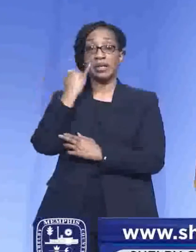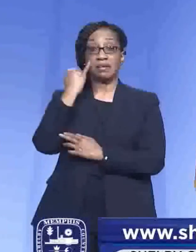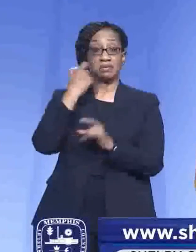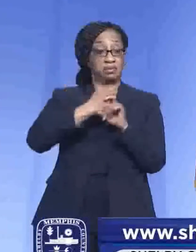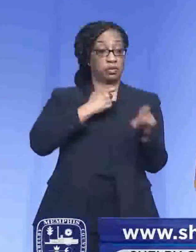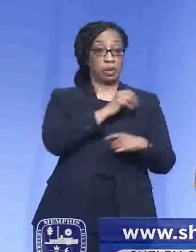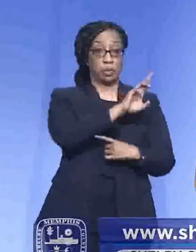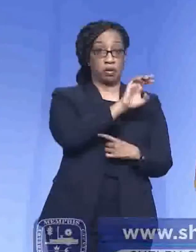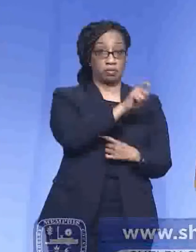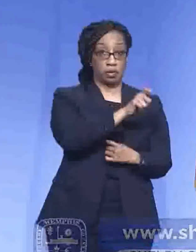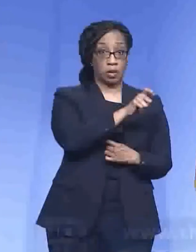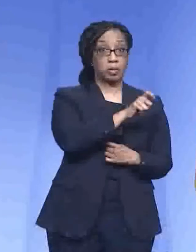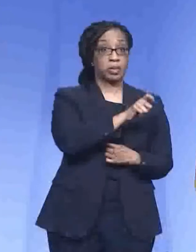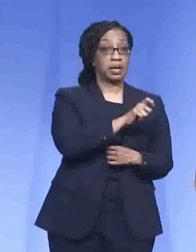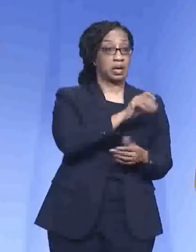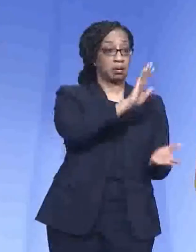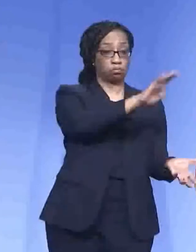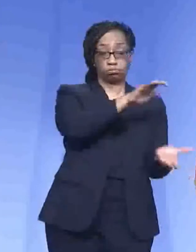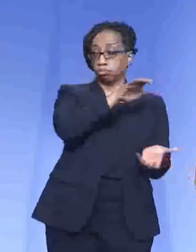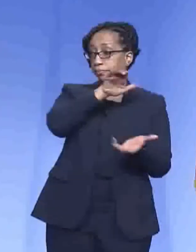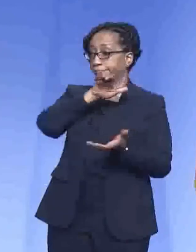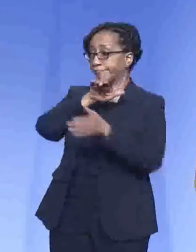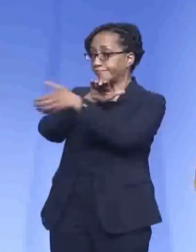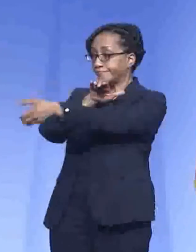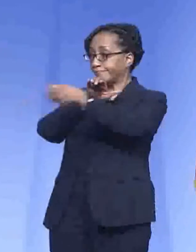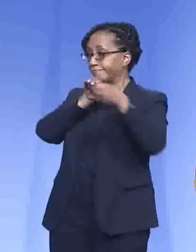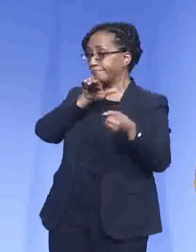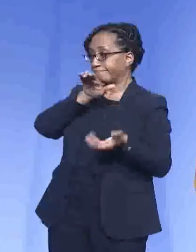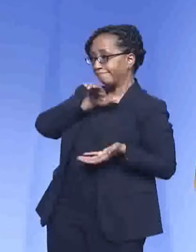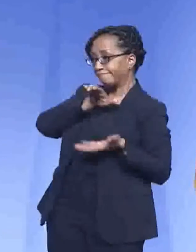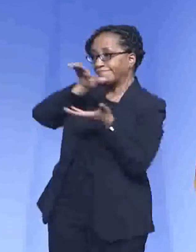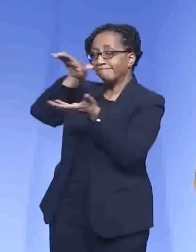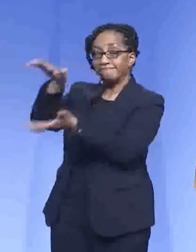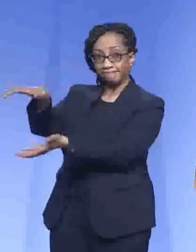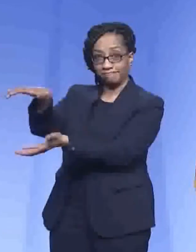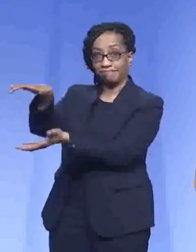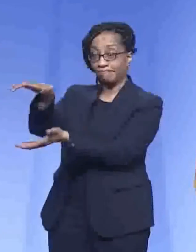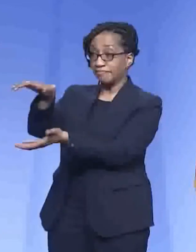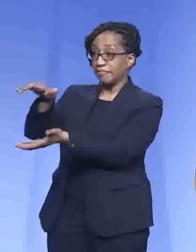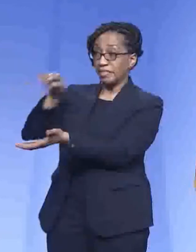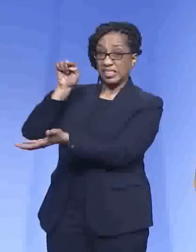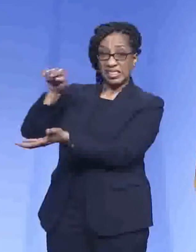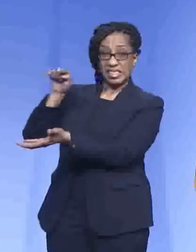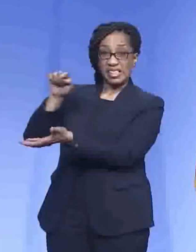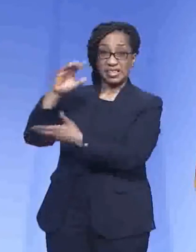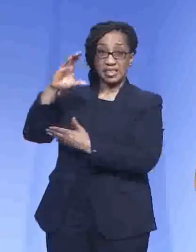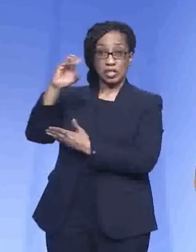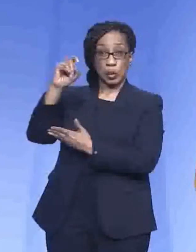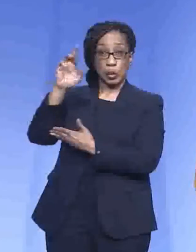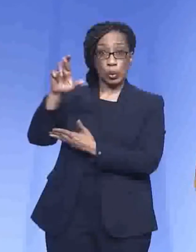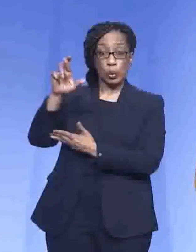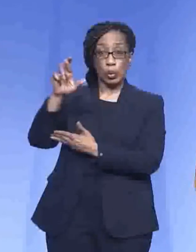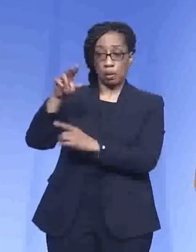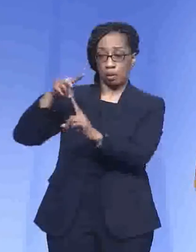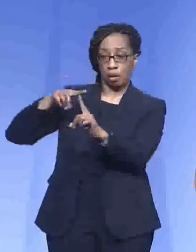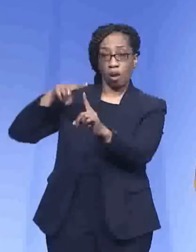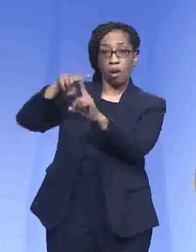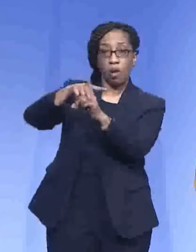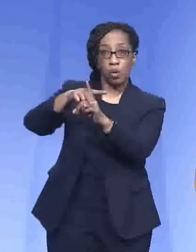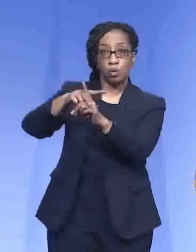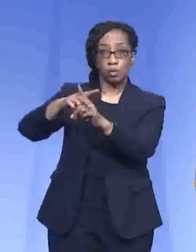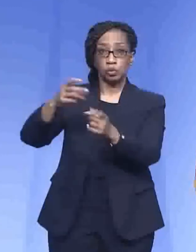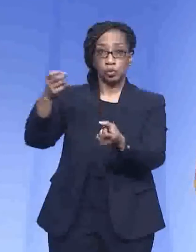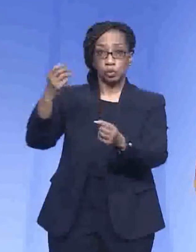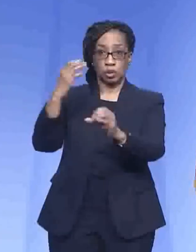pharmacy, placed into the cooler, that cooler is then plugged into a vehicle to maintain the temperature, taken out of the vehicle, plugged in at the